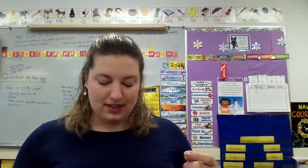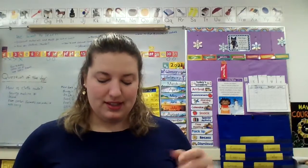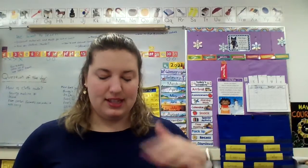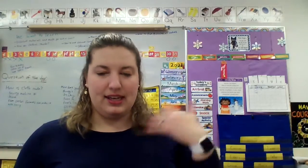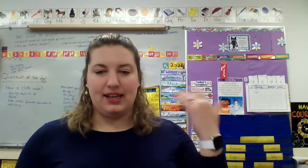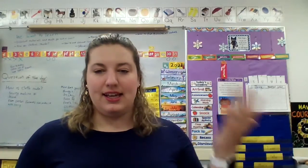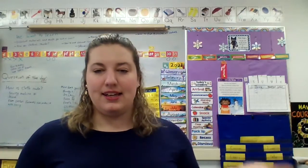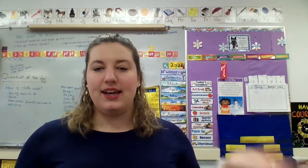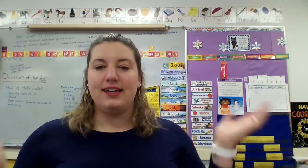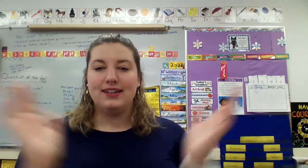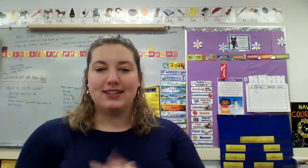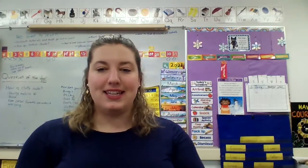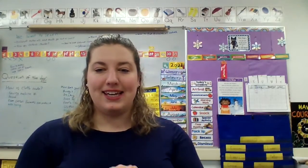Seeing, seeing.